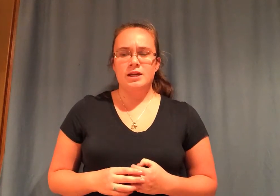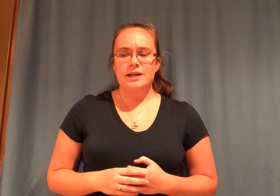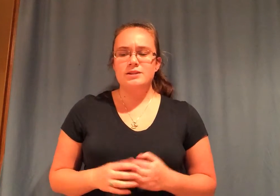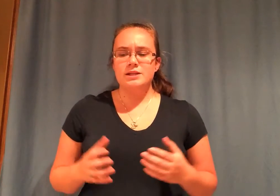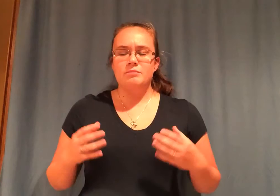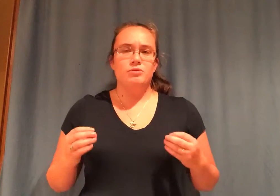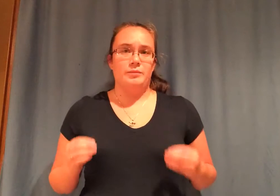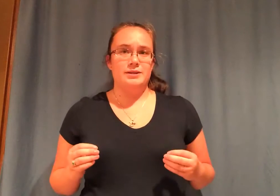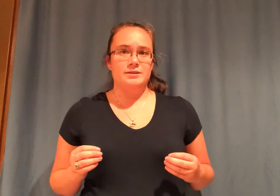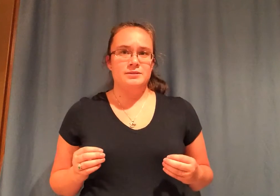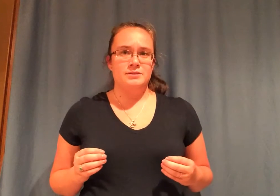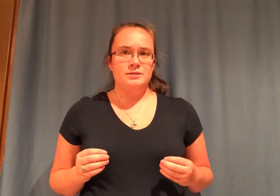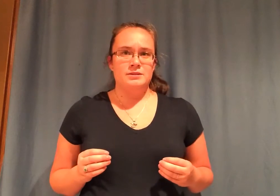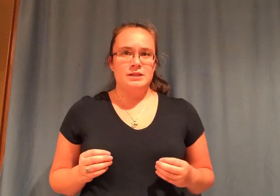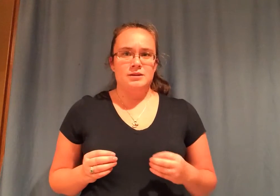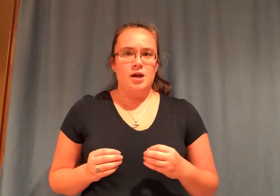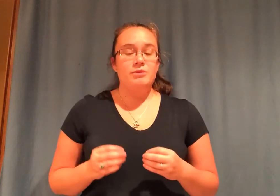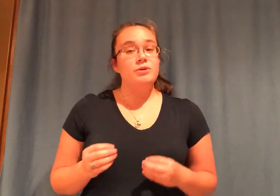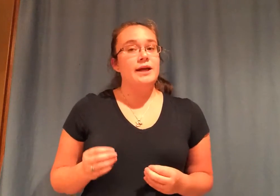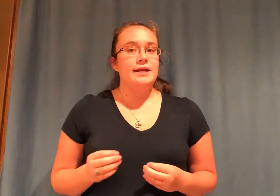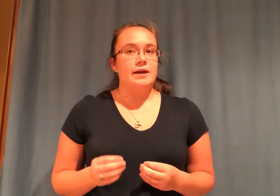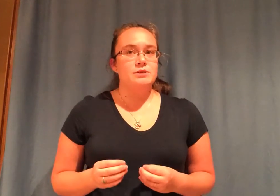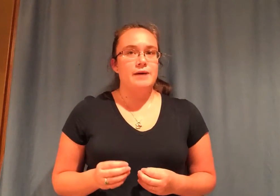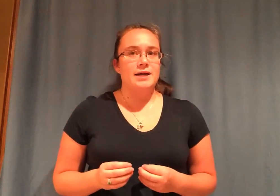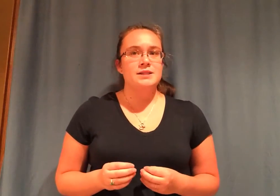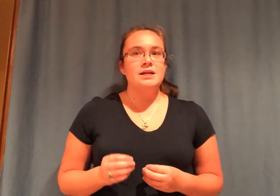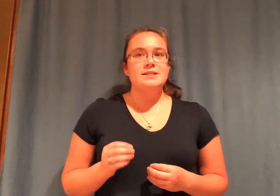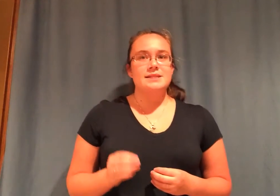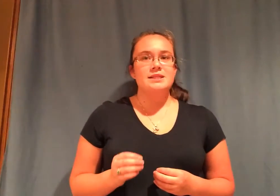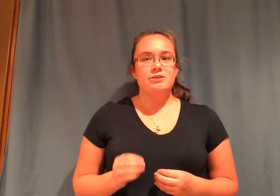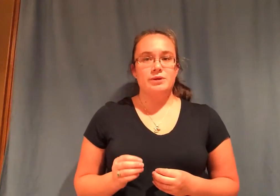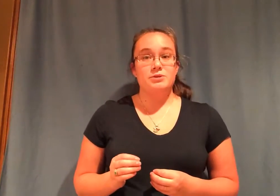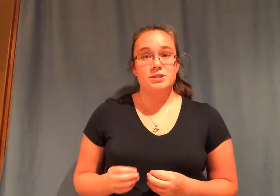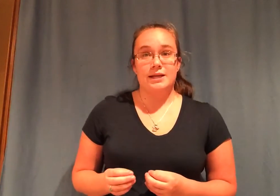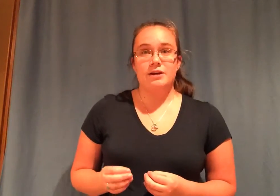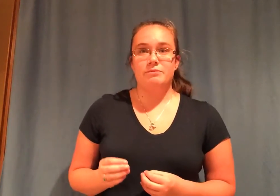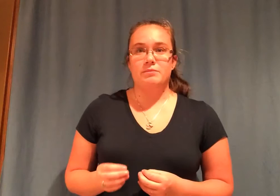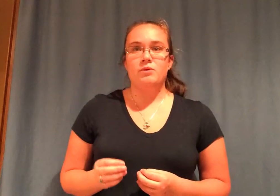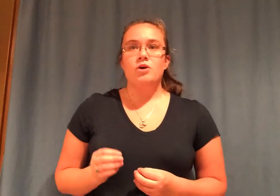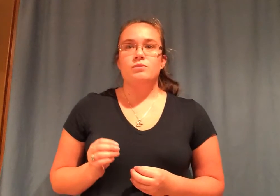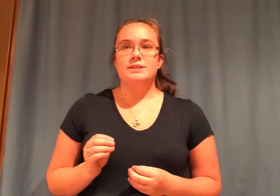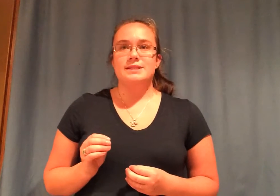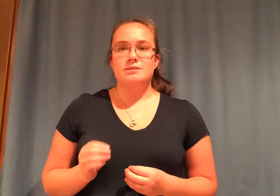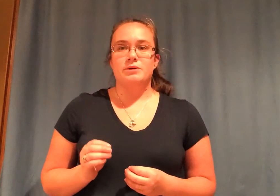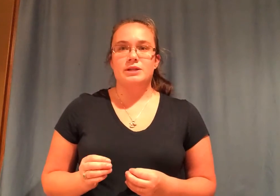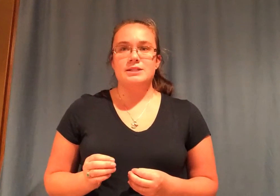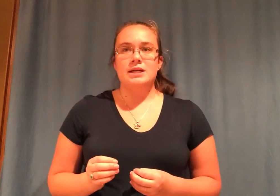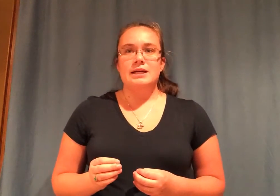Now let's look at employment. Before the ADA was passed, 63% of people with disabilities